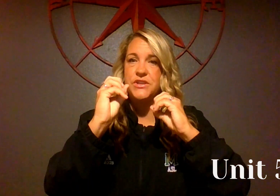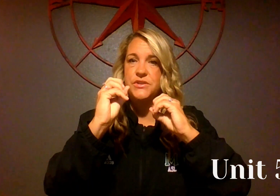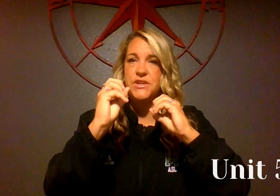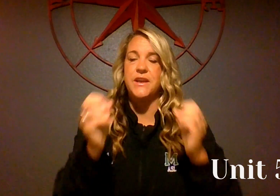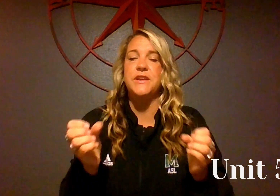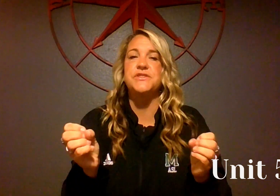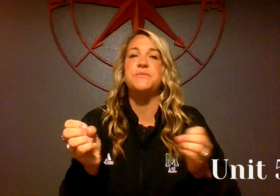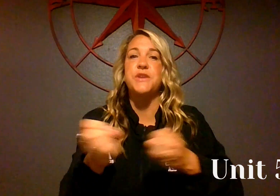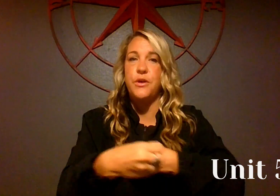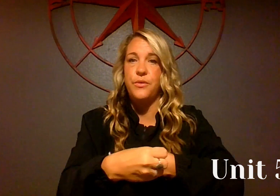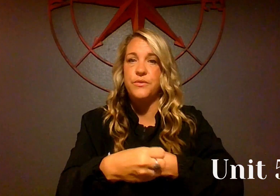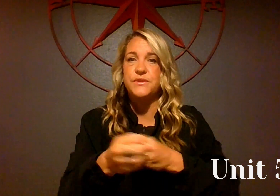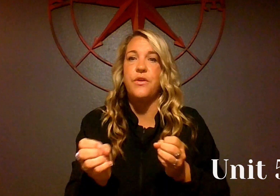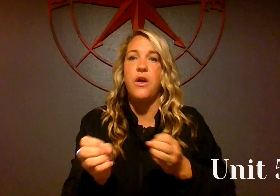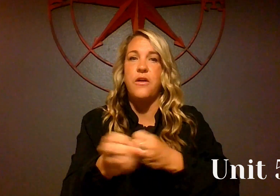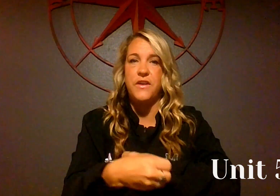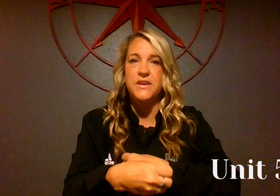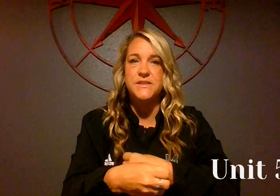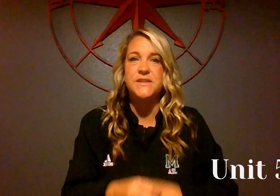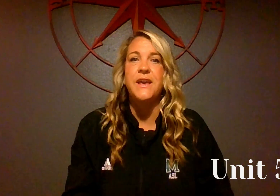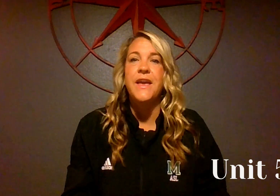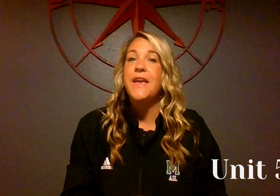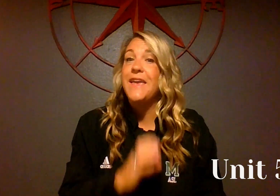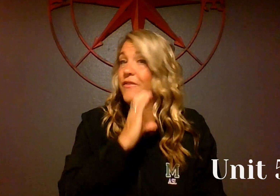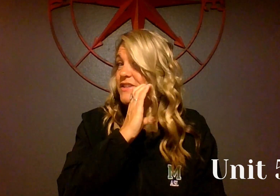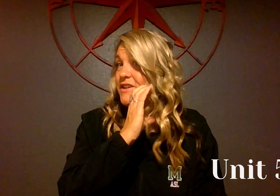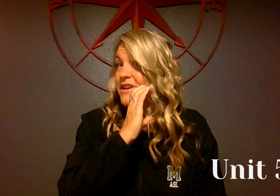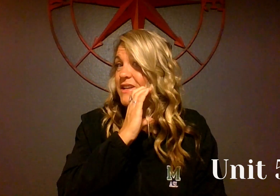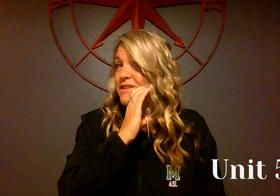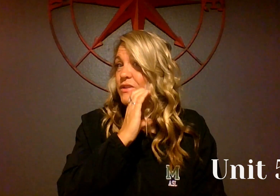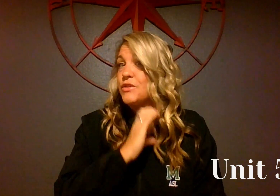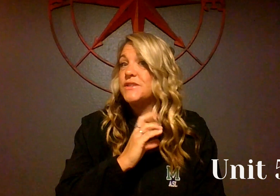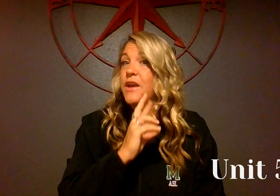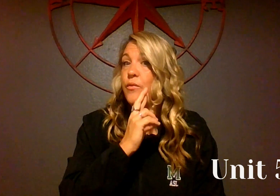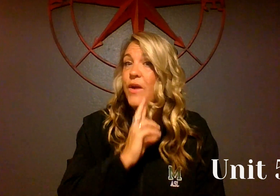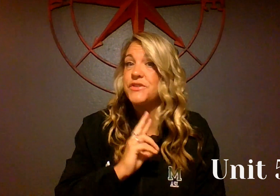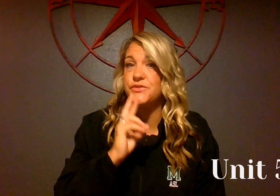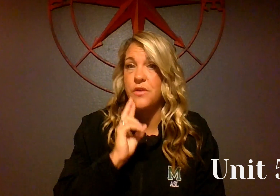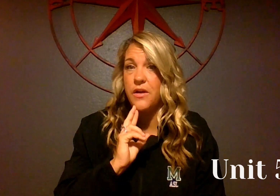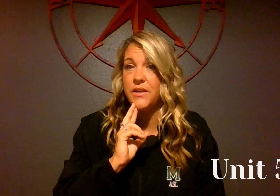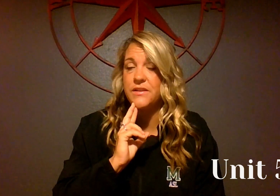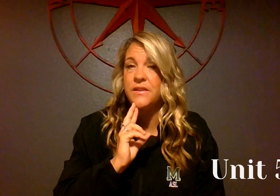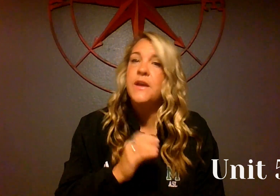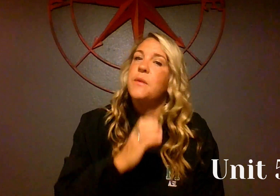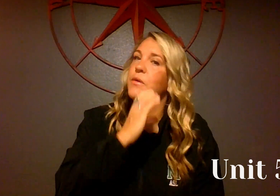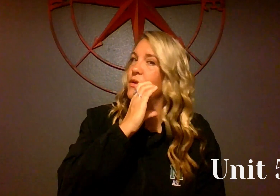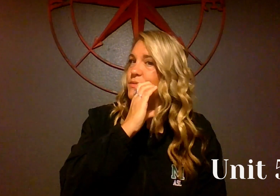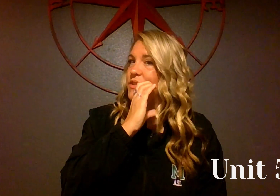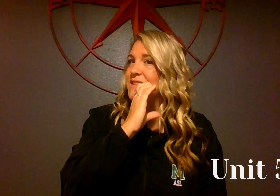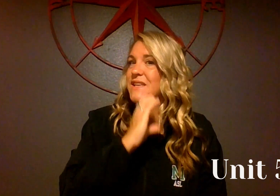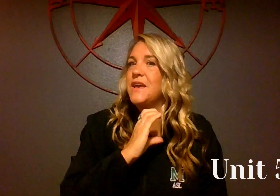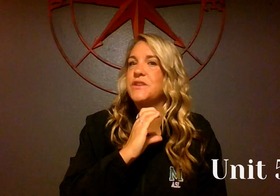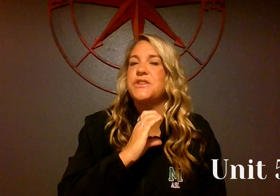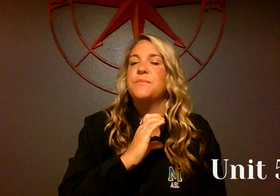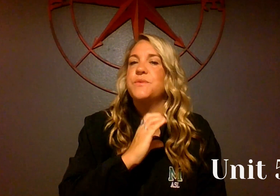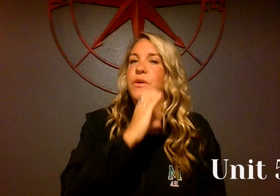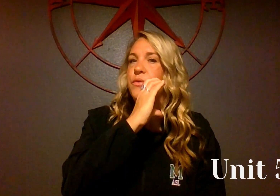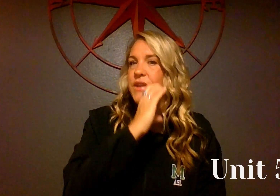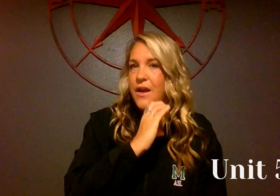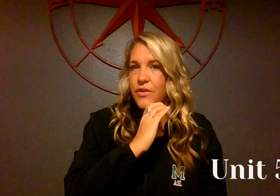our hand shape to O's for office. Cafeteria looks like restaurant, but it's with the C hand shape. So, we go down the